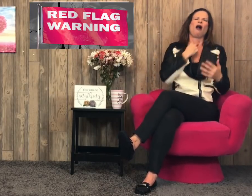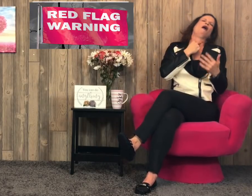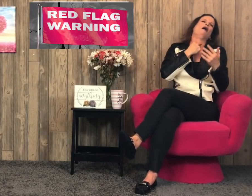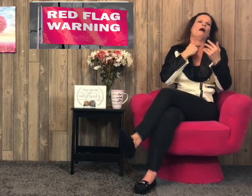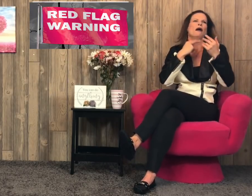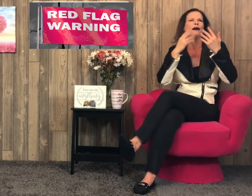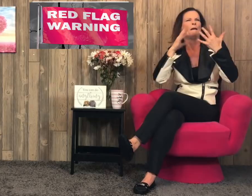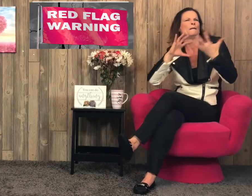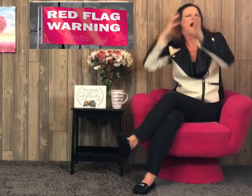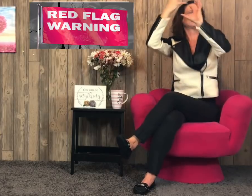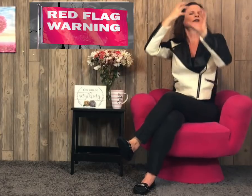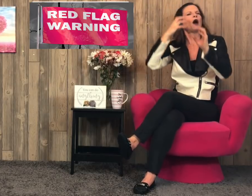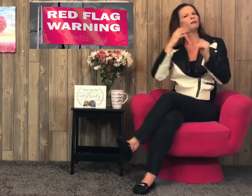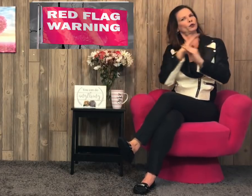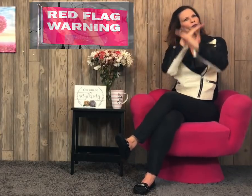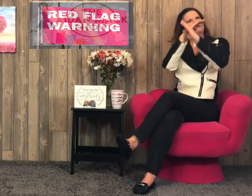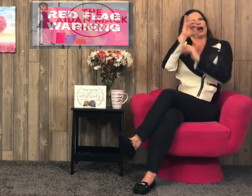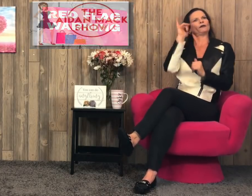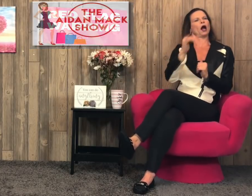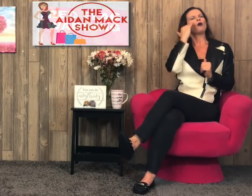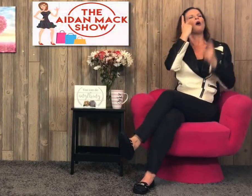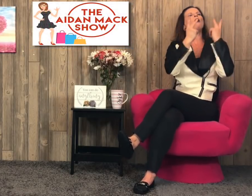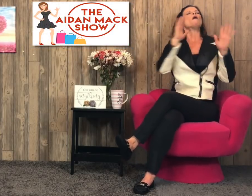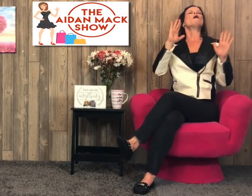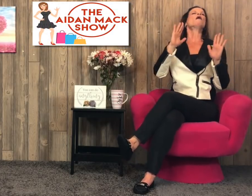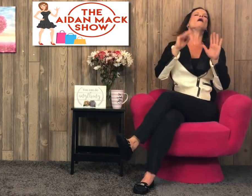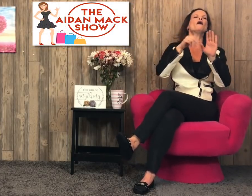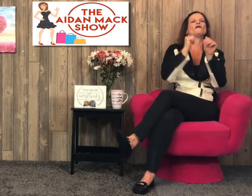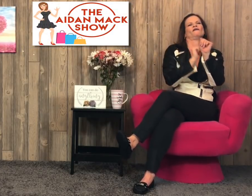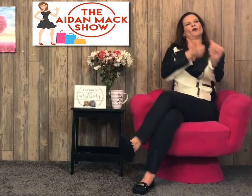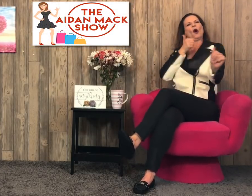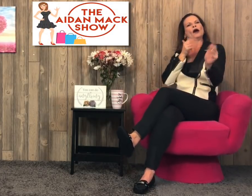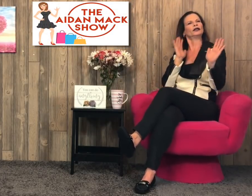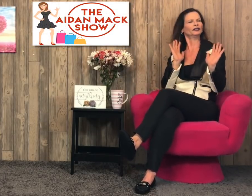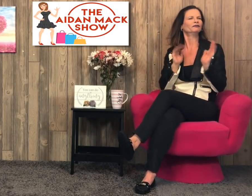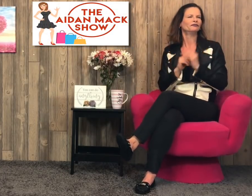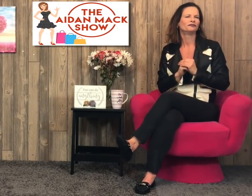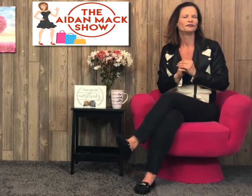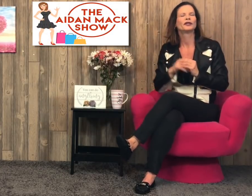which causes you to be stuck in a bad one. To prevent that, avoid it.